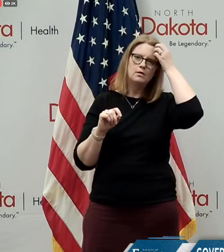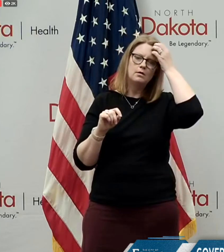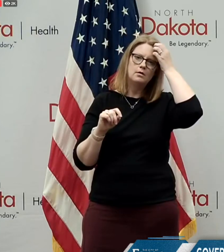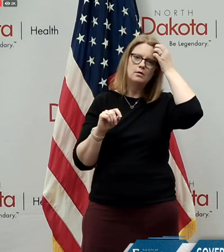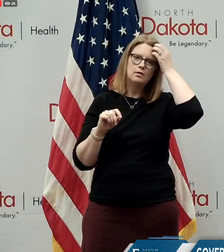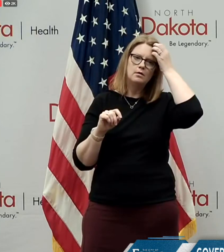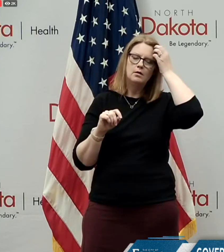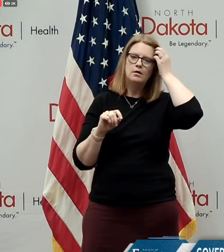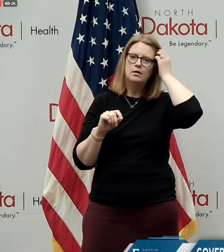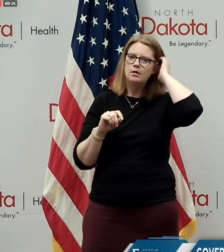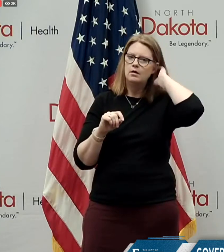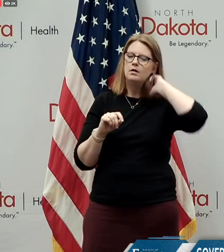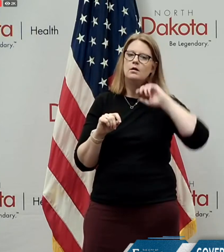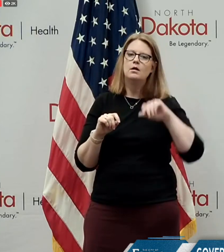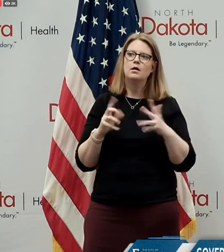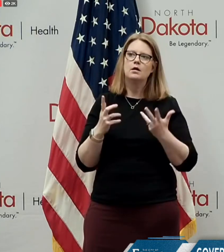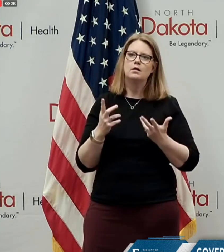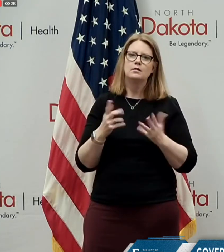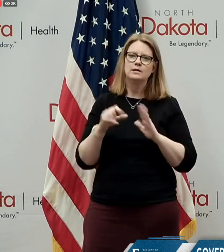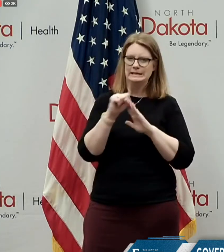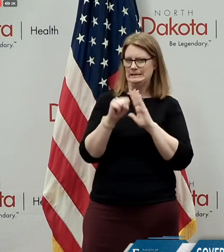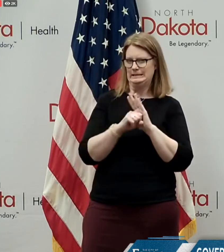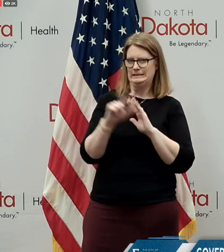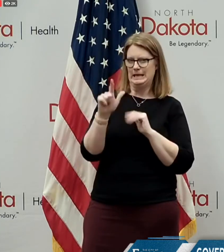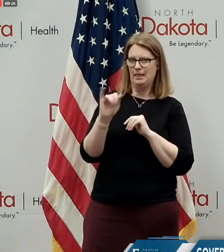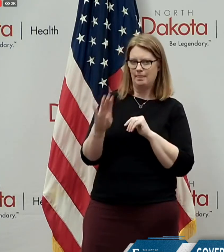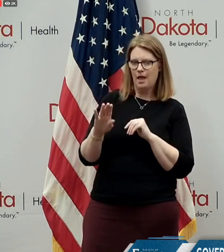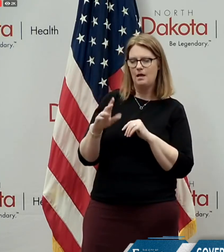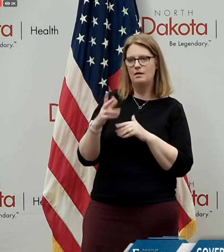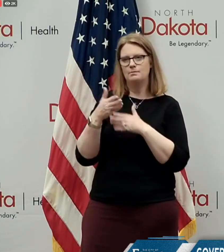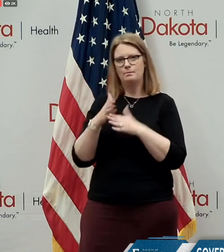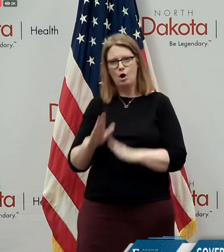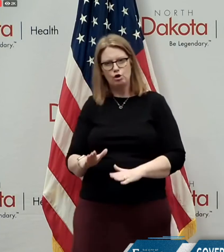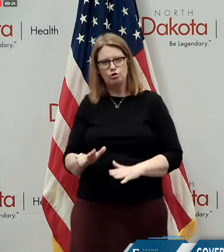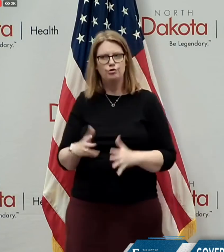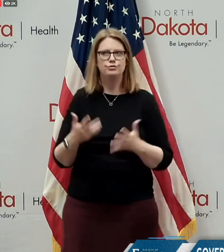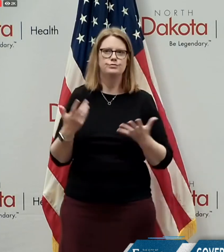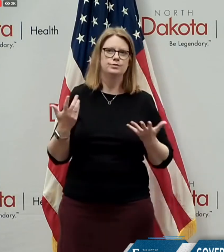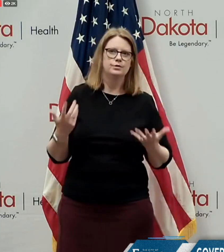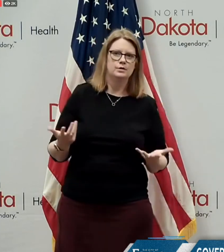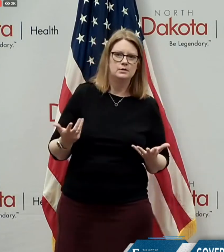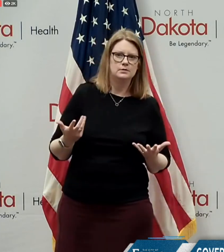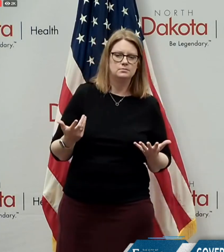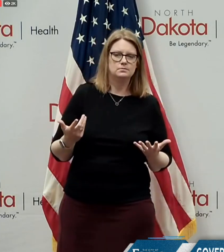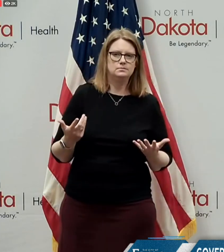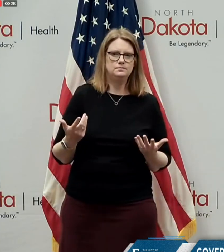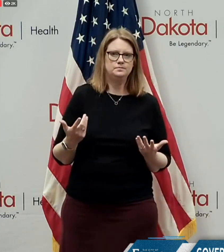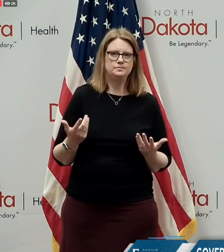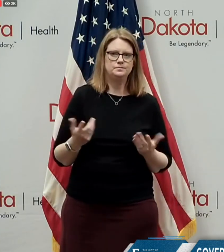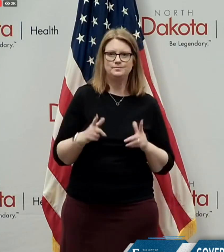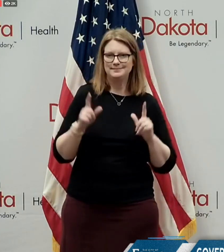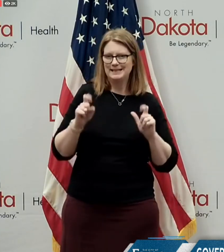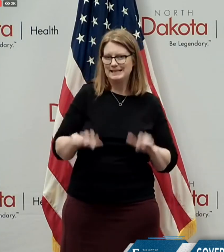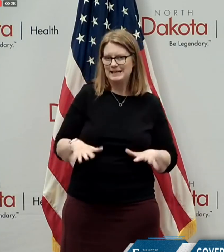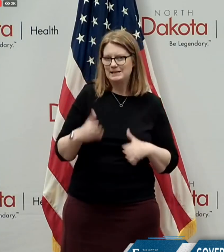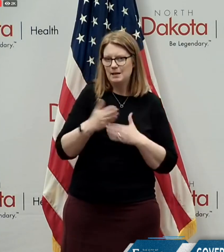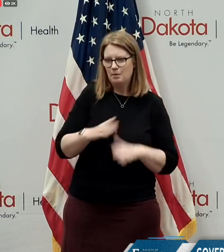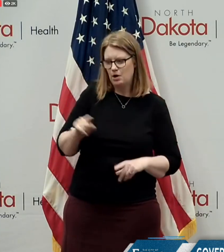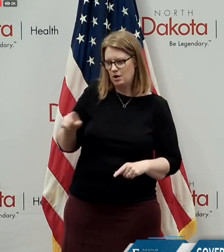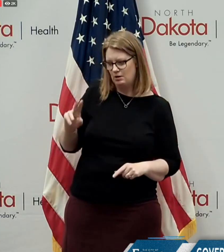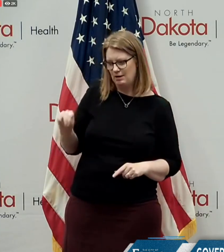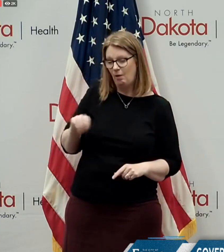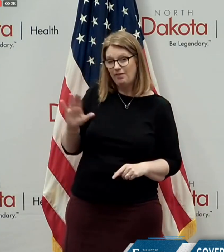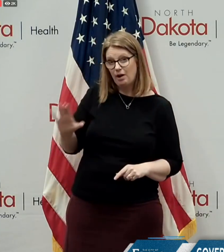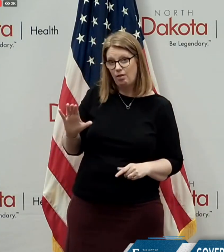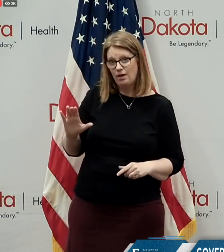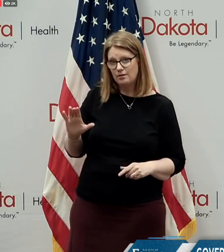Because it's a combination, as we said before, what the state lab can do, what our partners can do, what our testing partner in North Carolina that we've